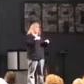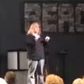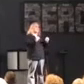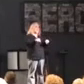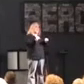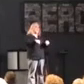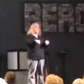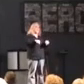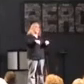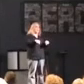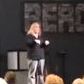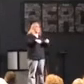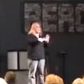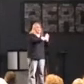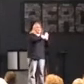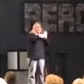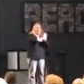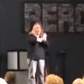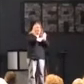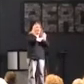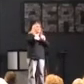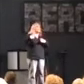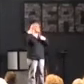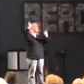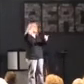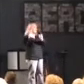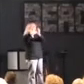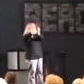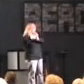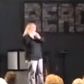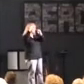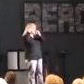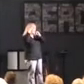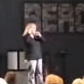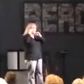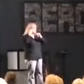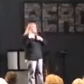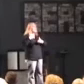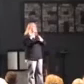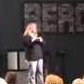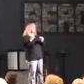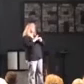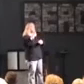be what he taught me to be. Not by his words, but by who he was.